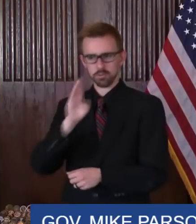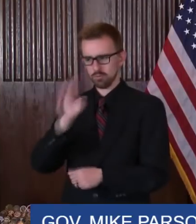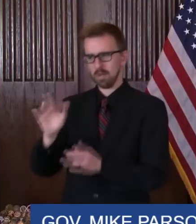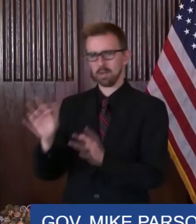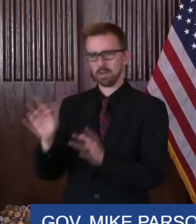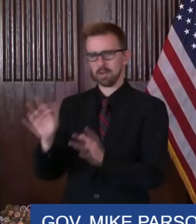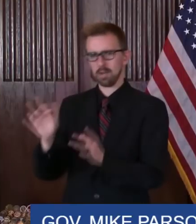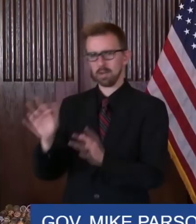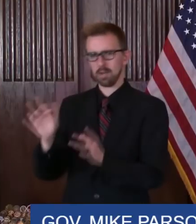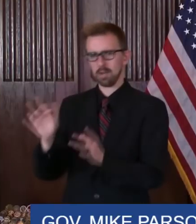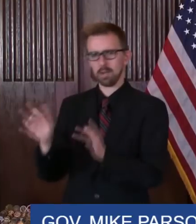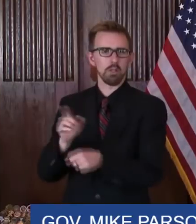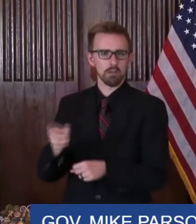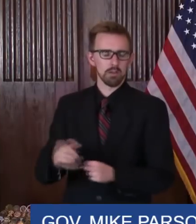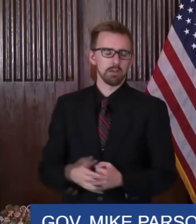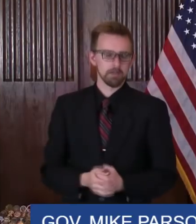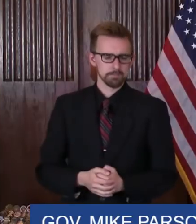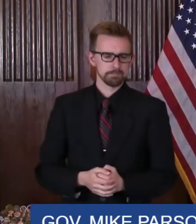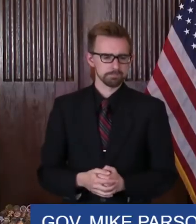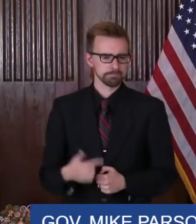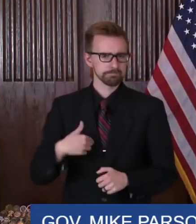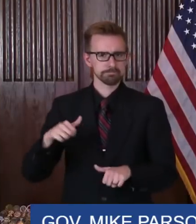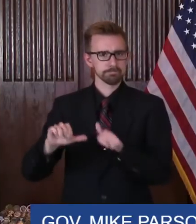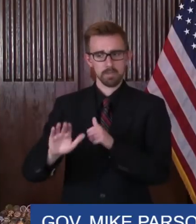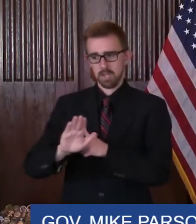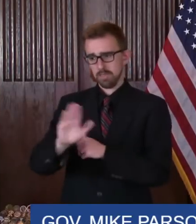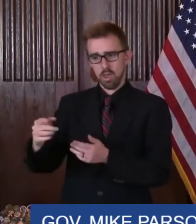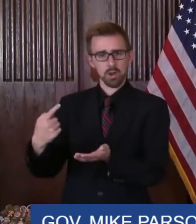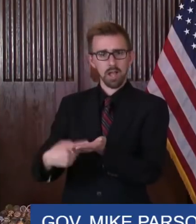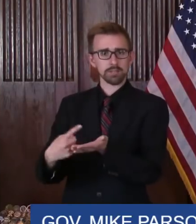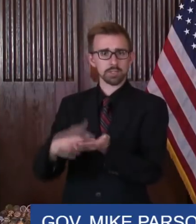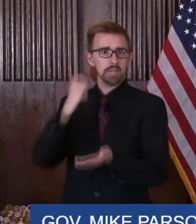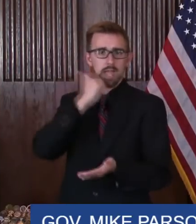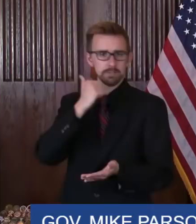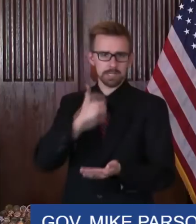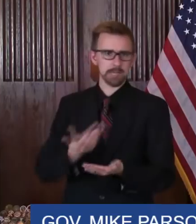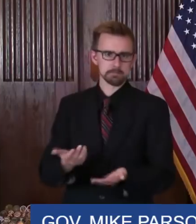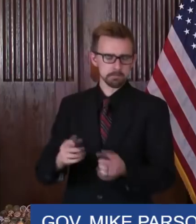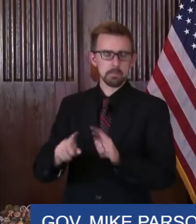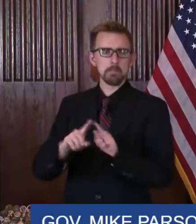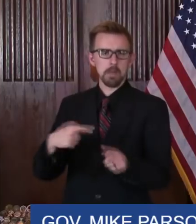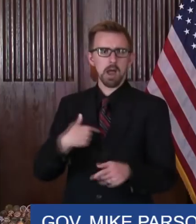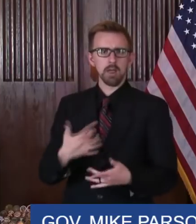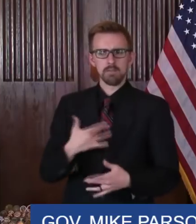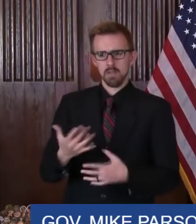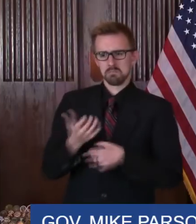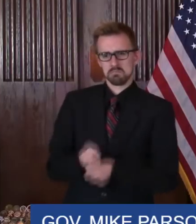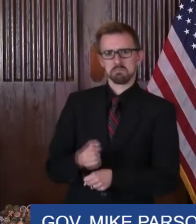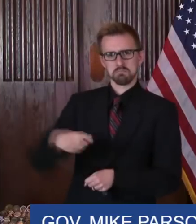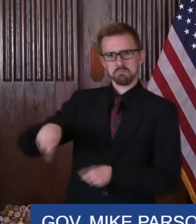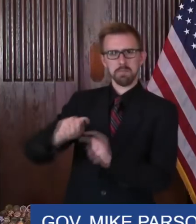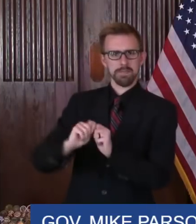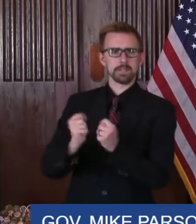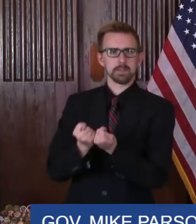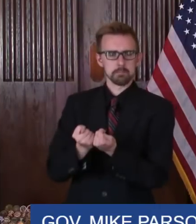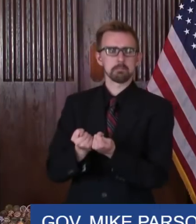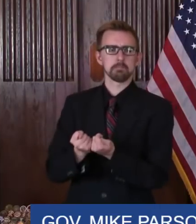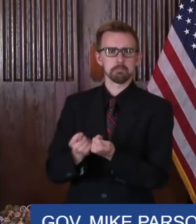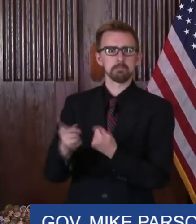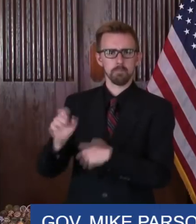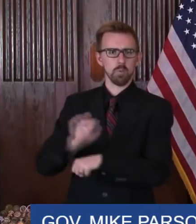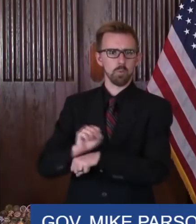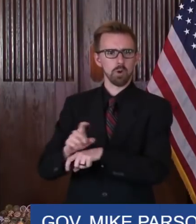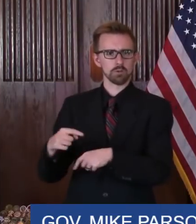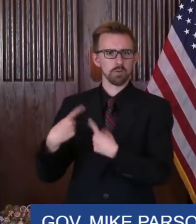with people on the local levels. I'm not sure what those conversations are every day, but I'm confident in the team we've got to be able to make sure